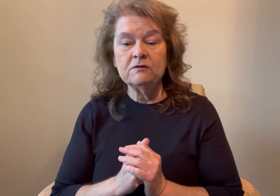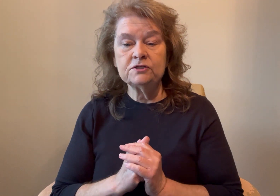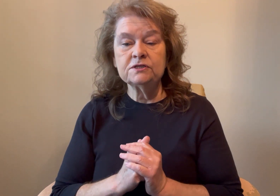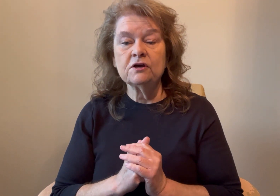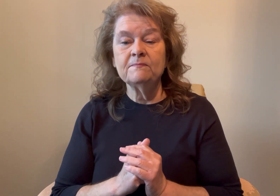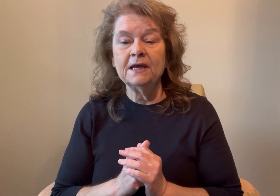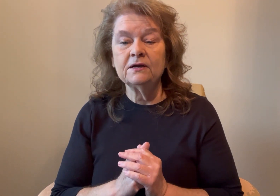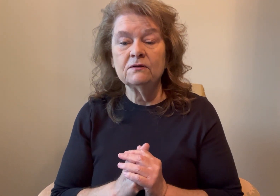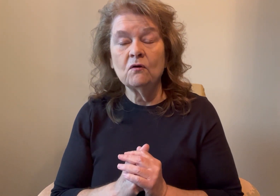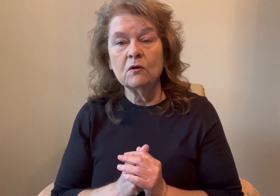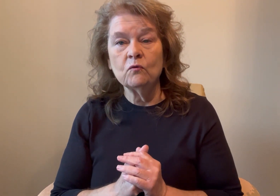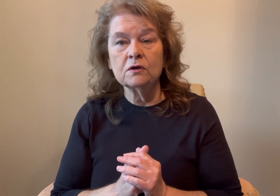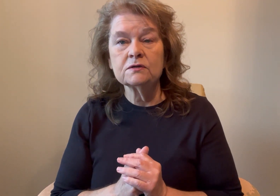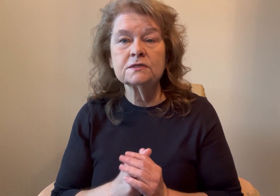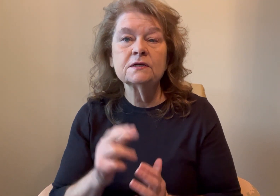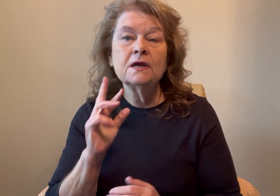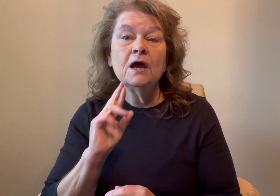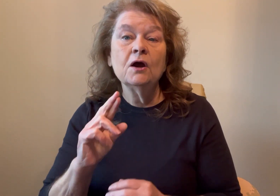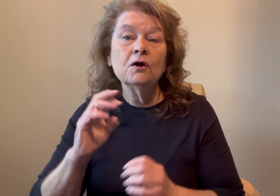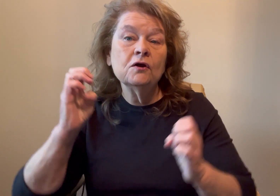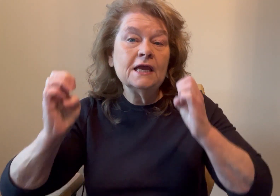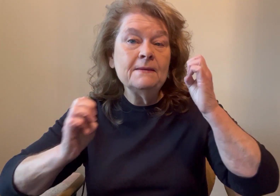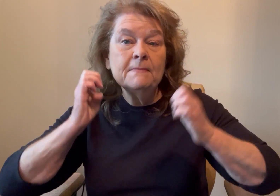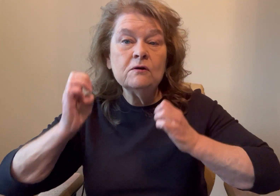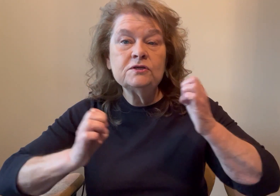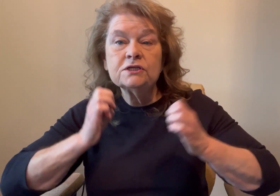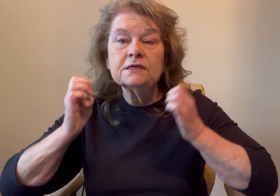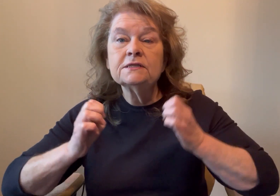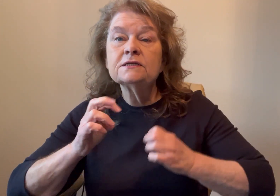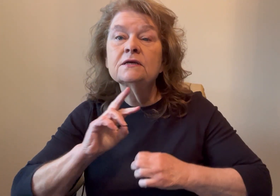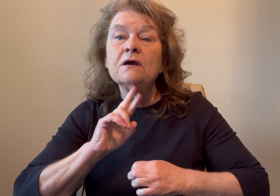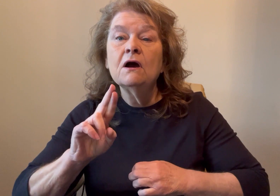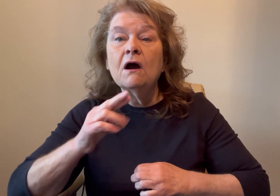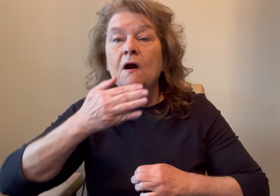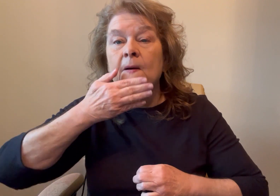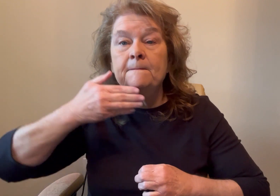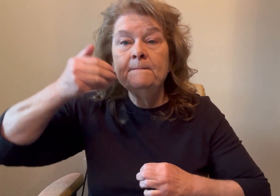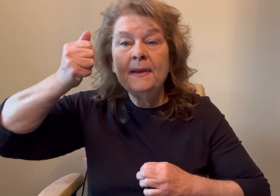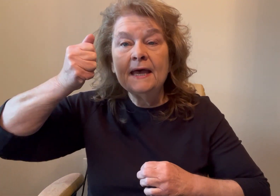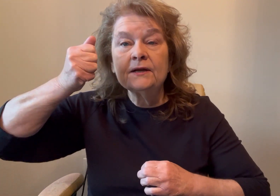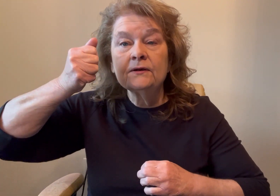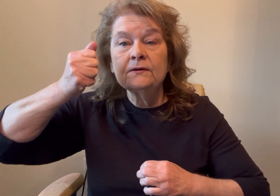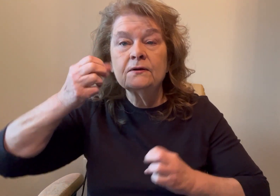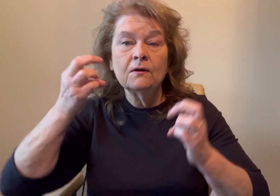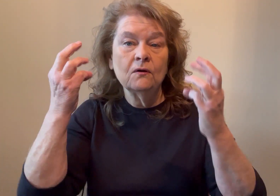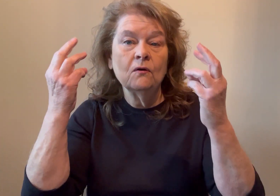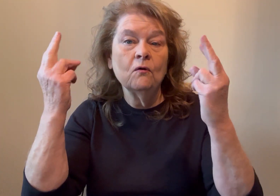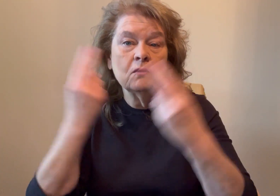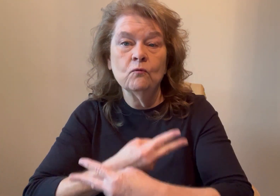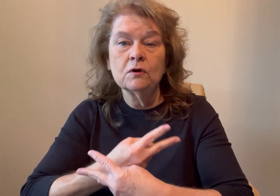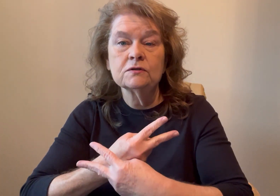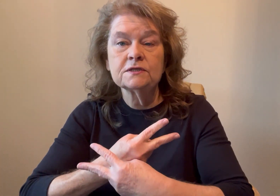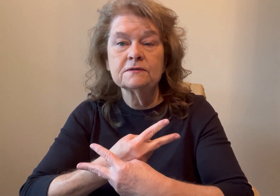emotions are better or worse. Her emotions are better or worse.